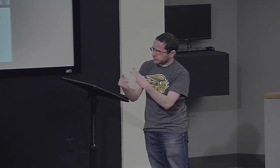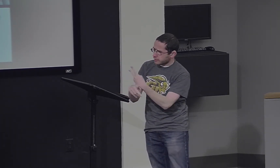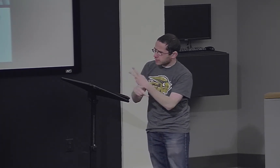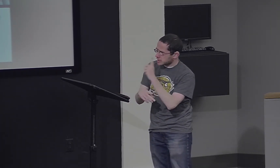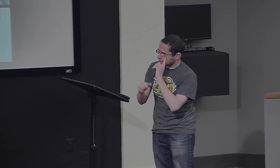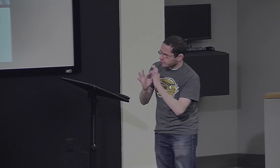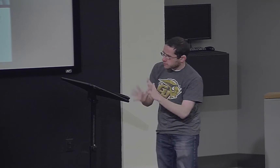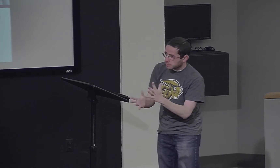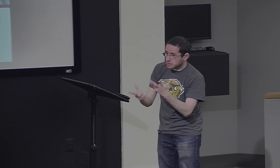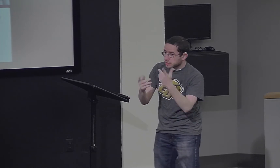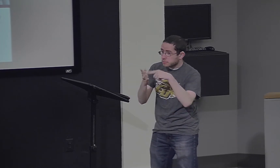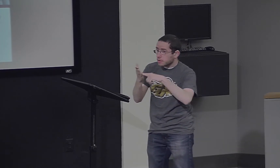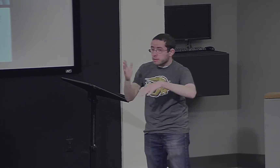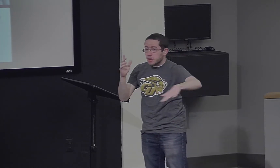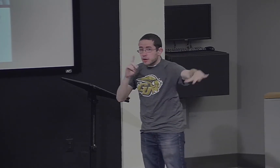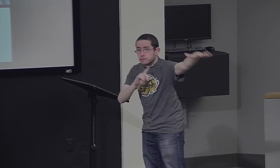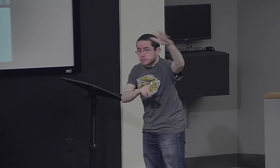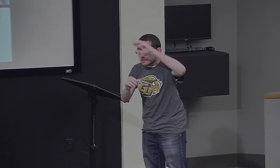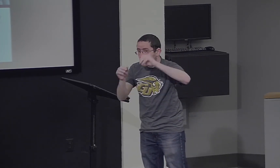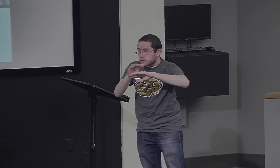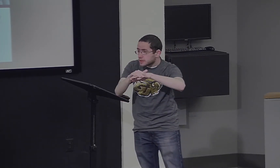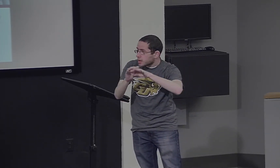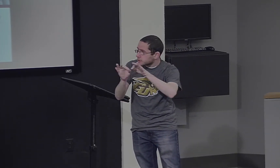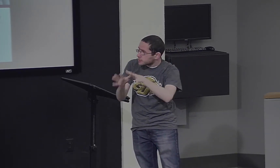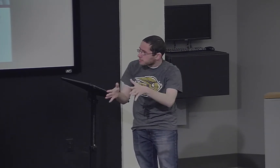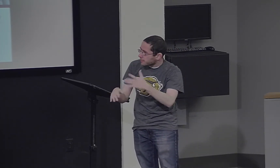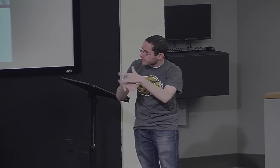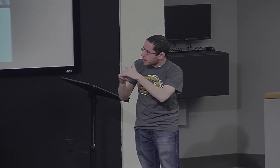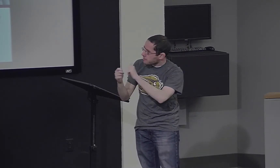situations of a deaf interpreter working within the deaf community.